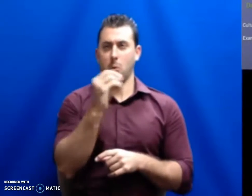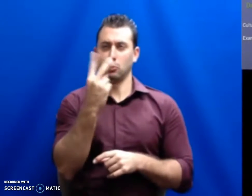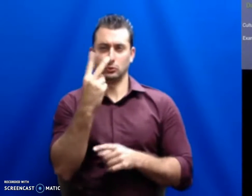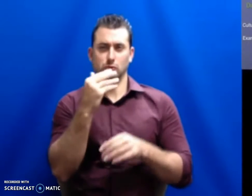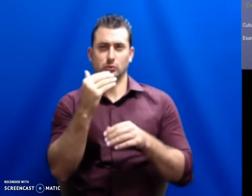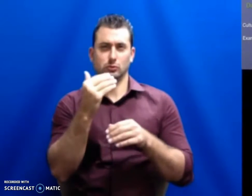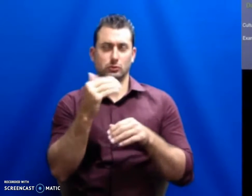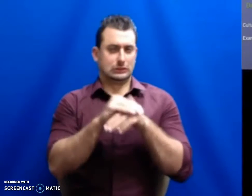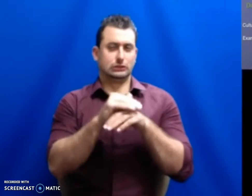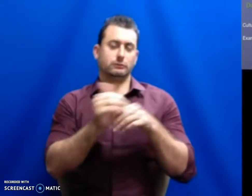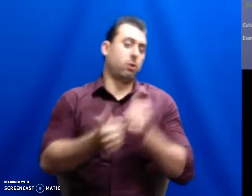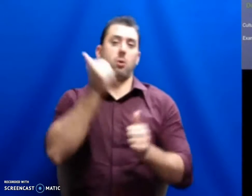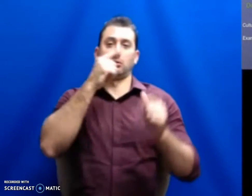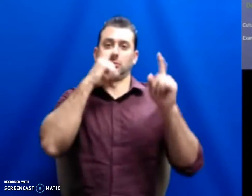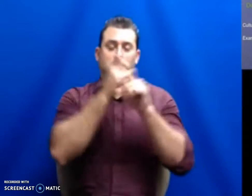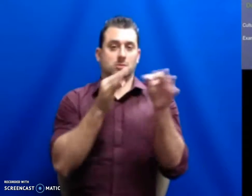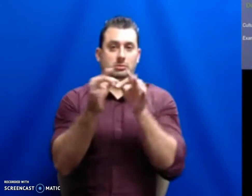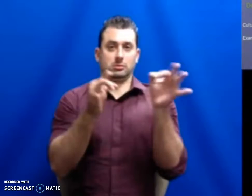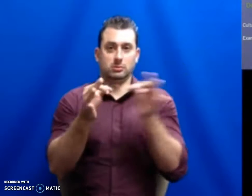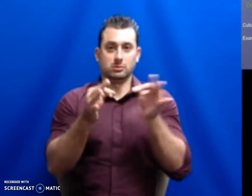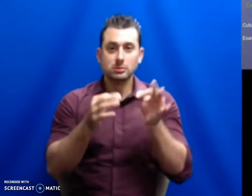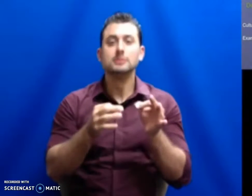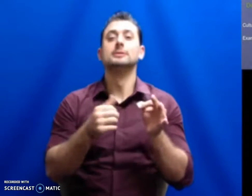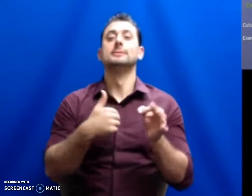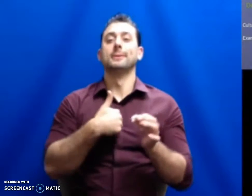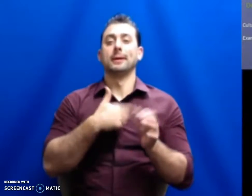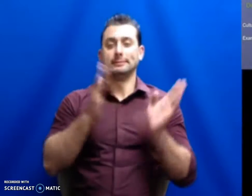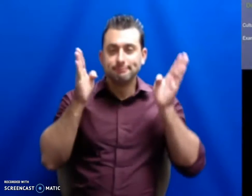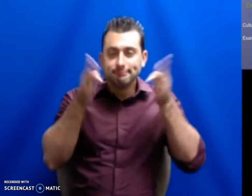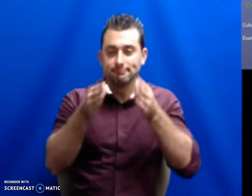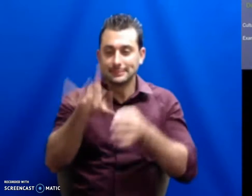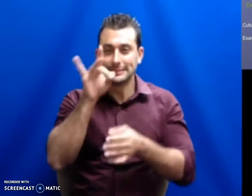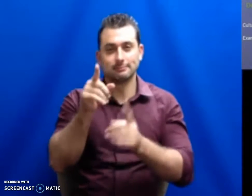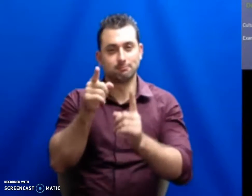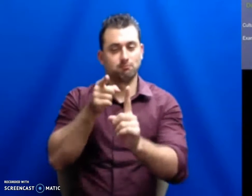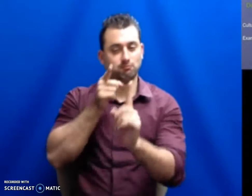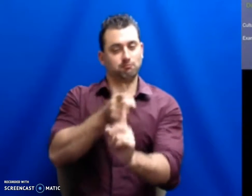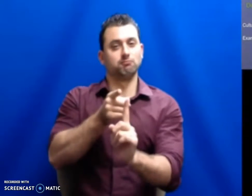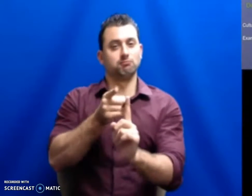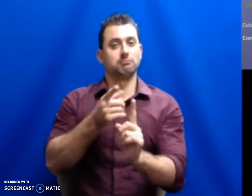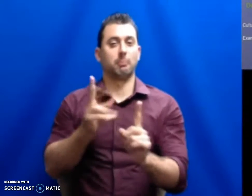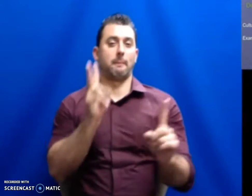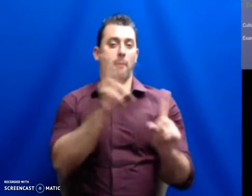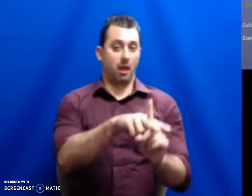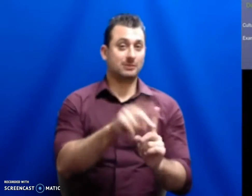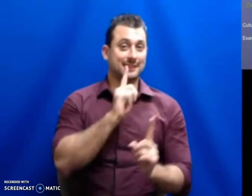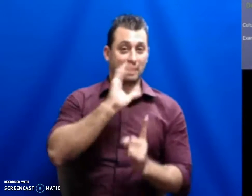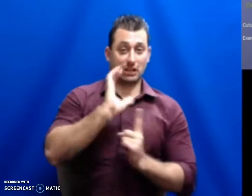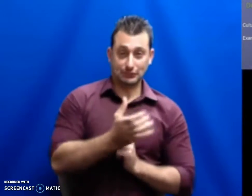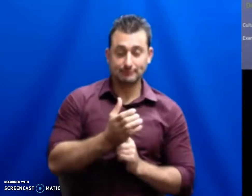So it is a more complex topic, but in English we've got two things to discuss here. So first we're going to focus on one,